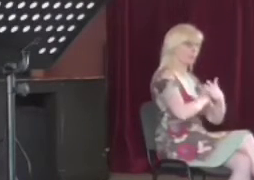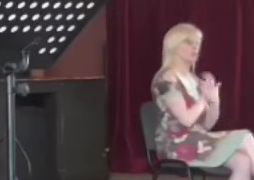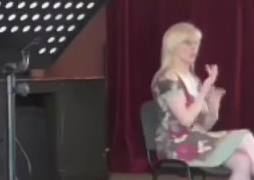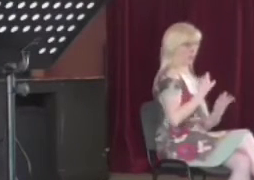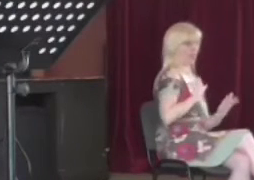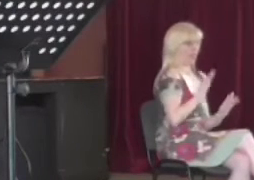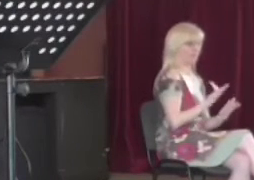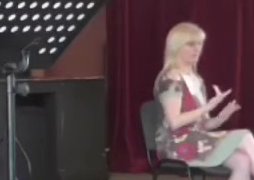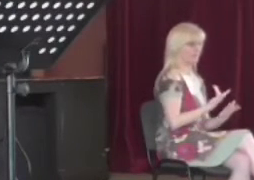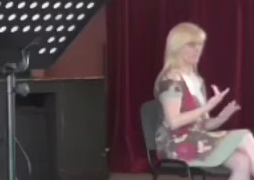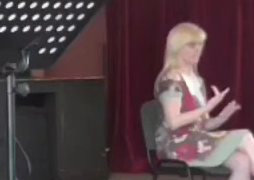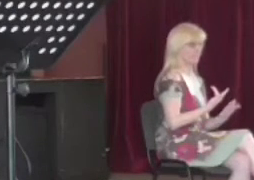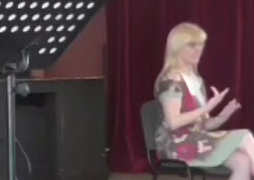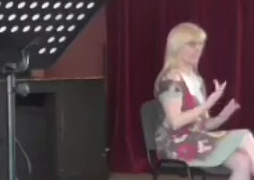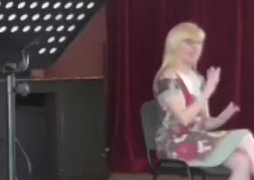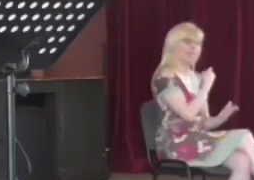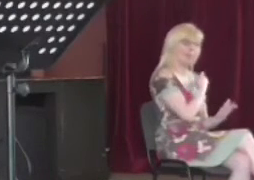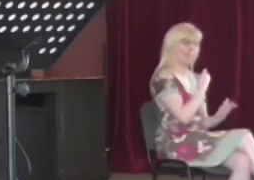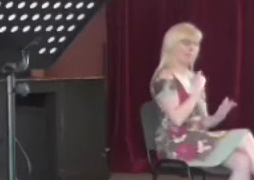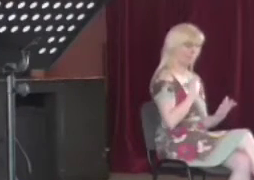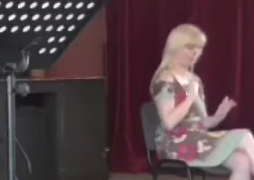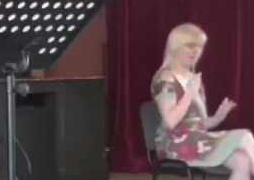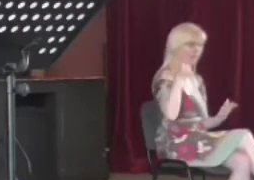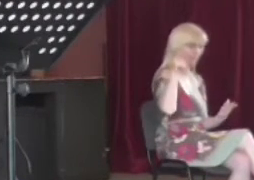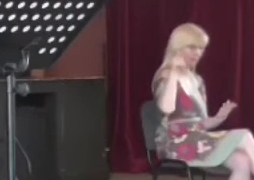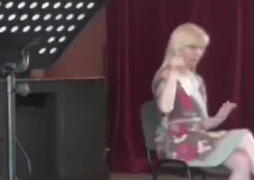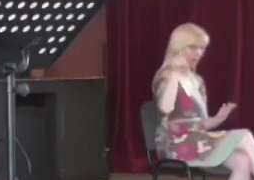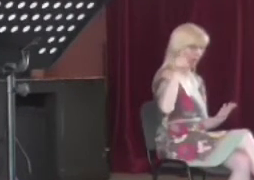that's a tricky one to get over. And it takes